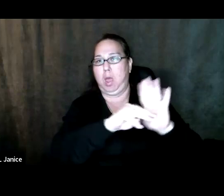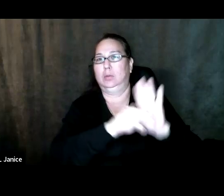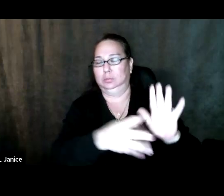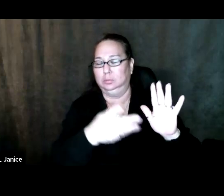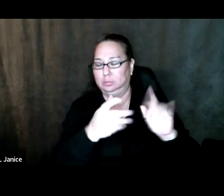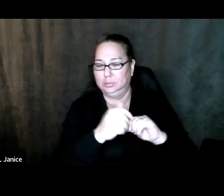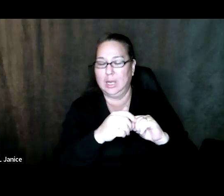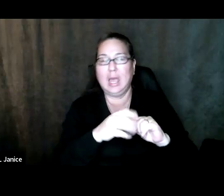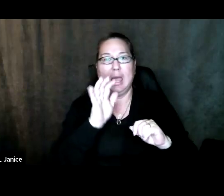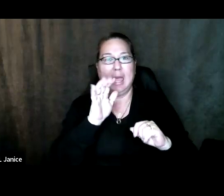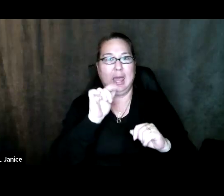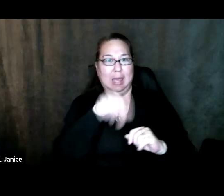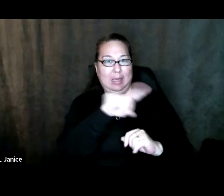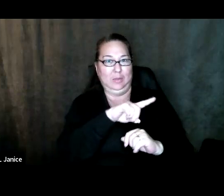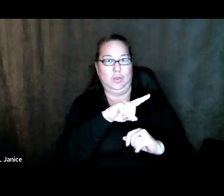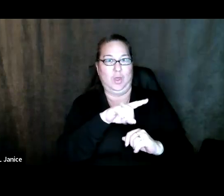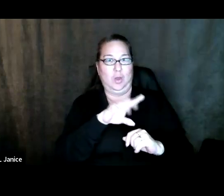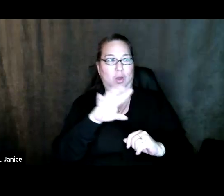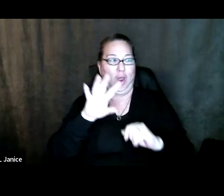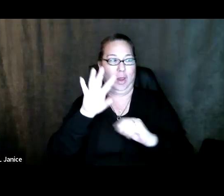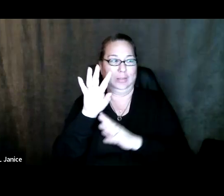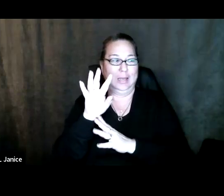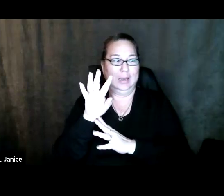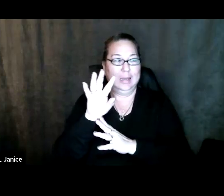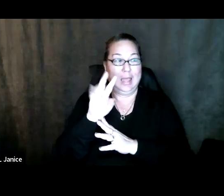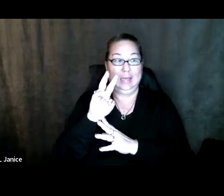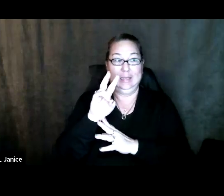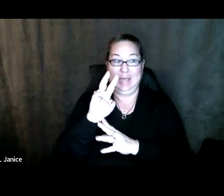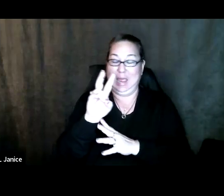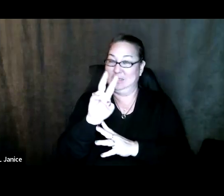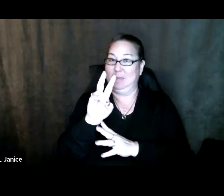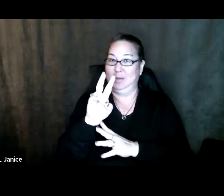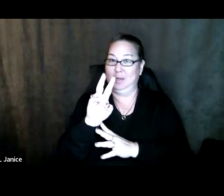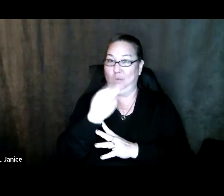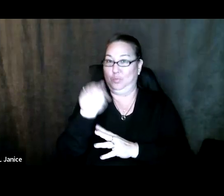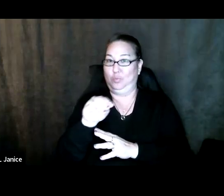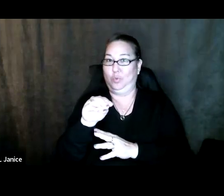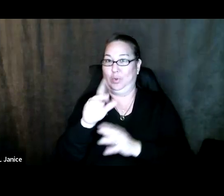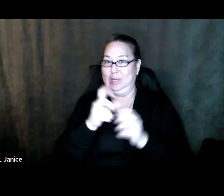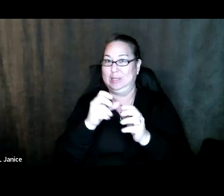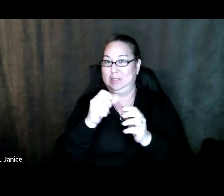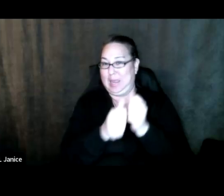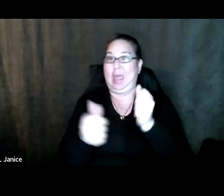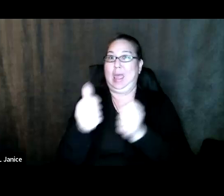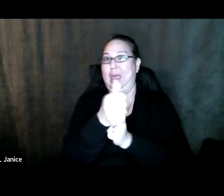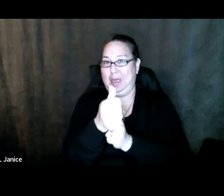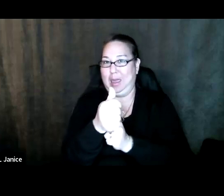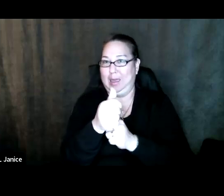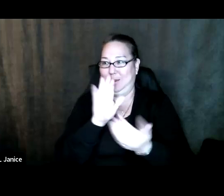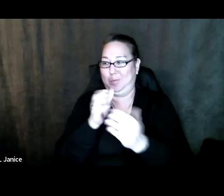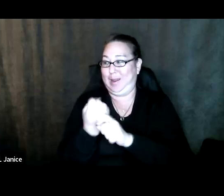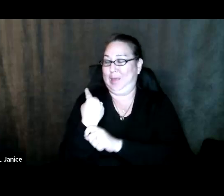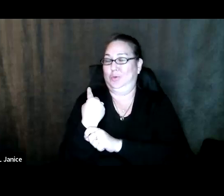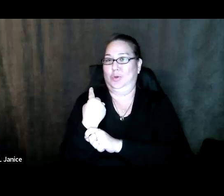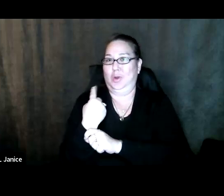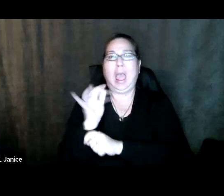last year right now. That's a lot. And there are other schools also making big jumps, which is what we need when we look at